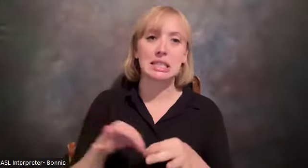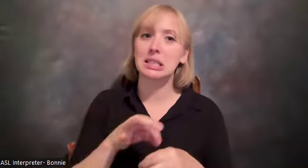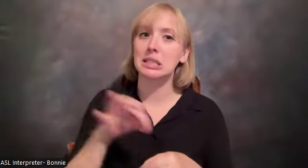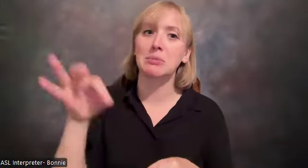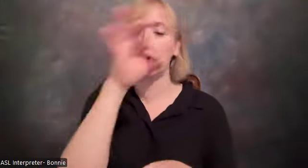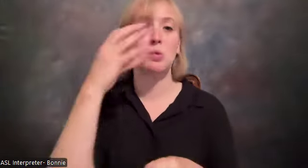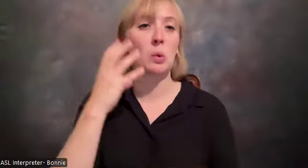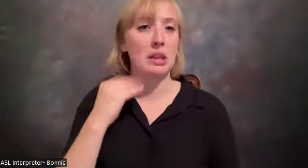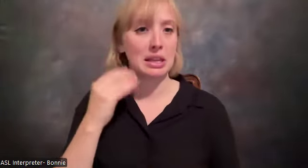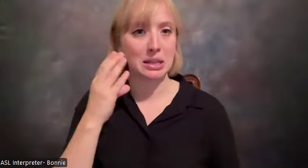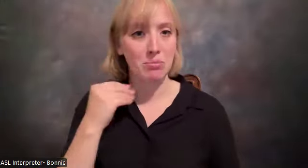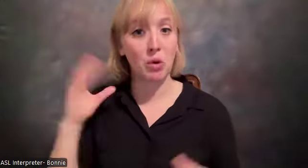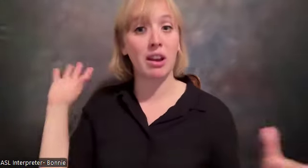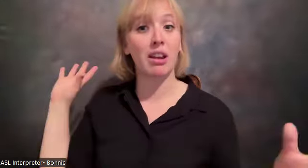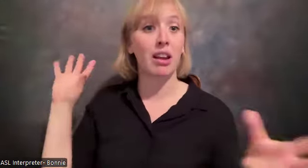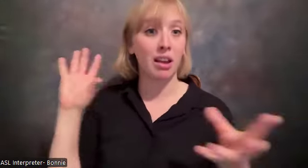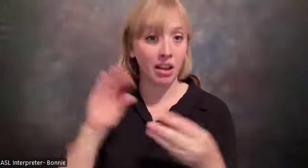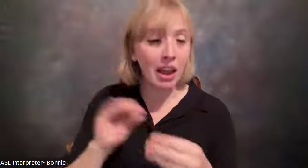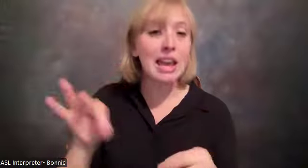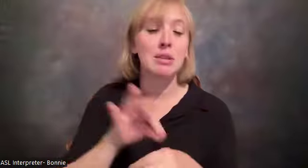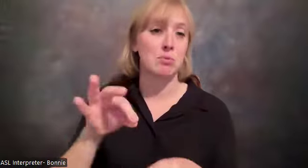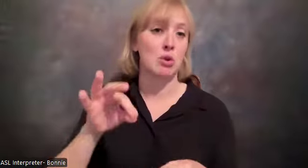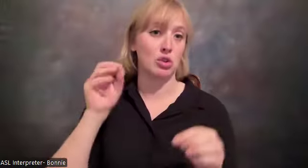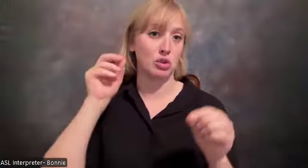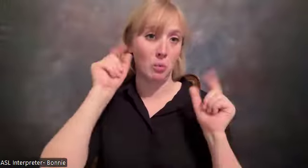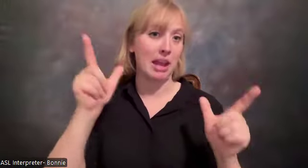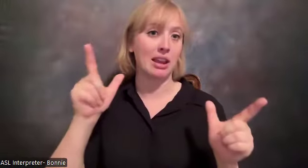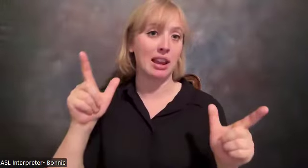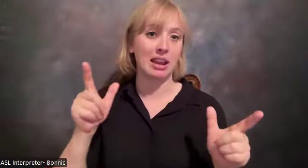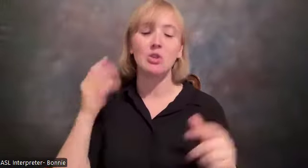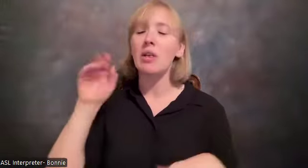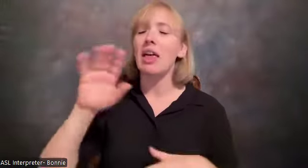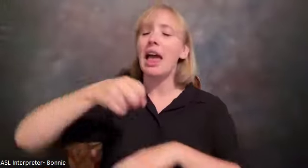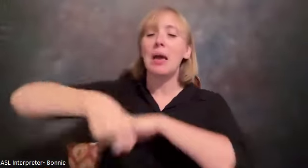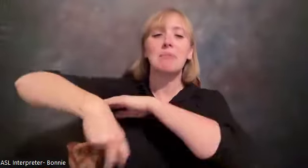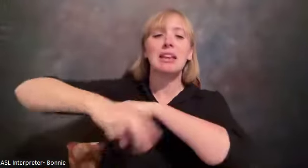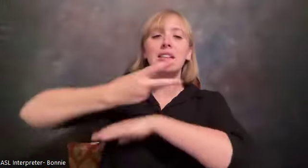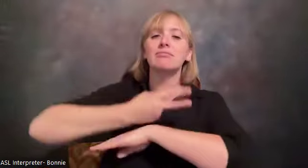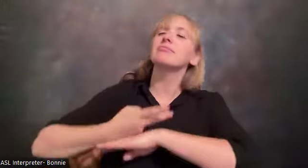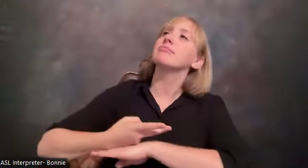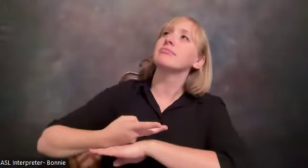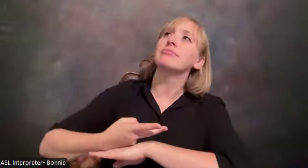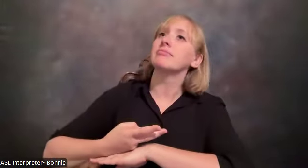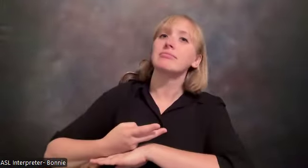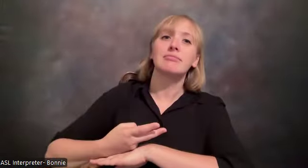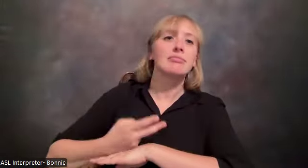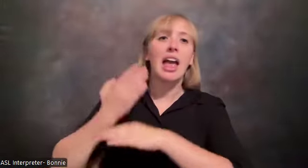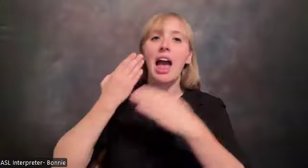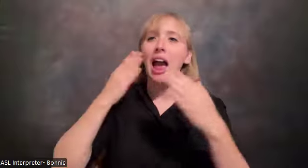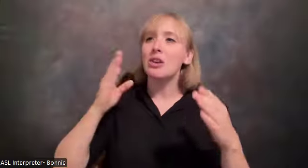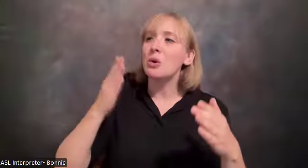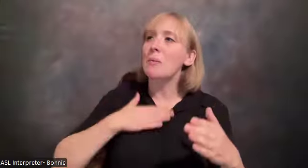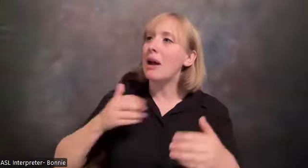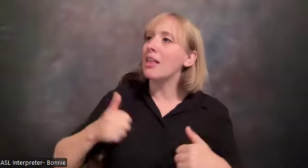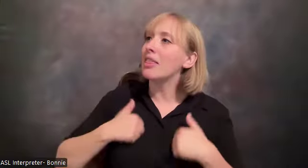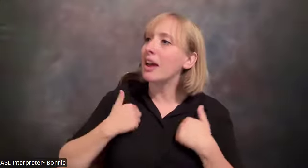spiritual awakening that I described earlier. But that experience in the middle of the night, as I laid there and I thought, I don't even know what's real or not real in my life.